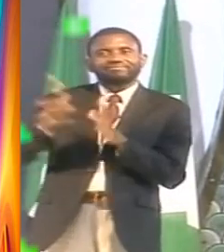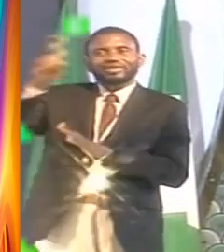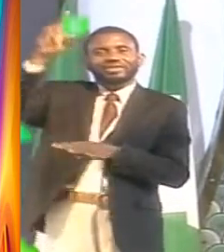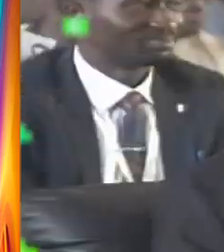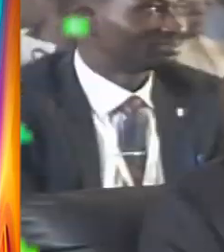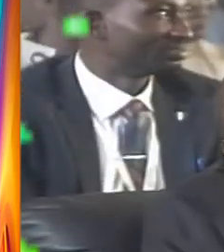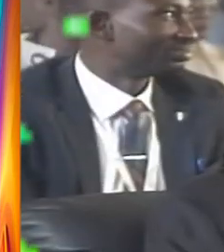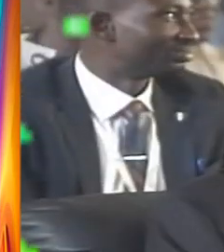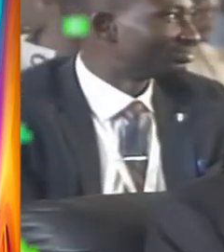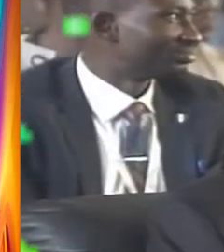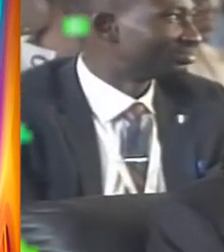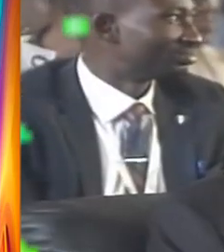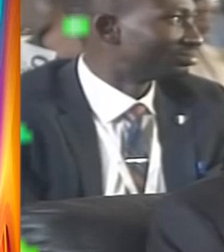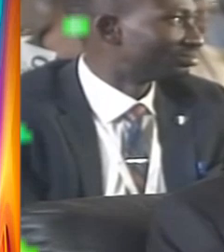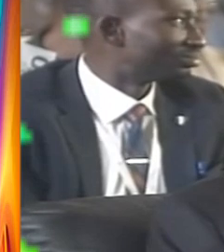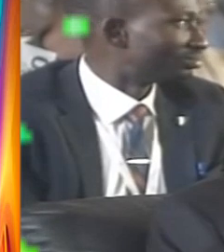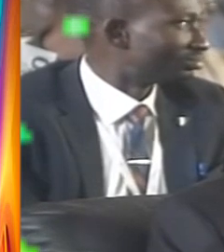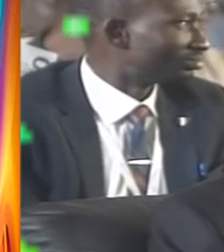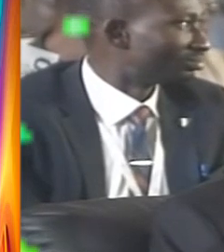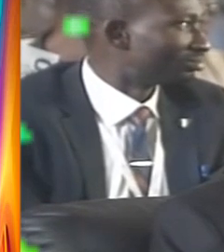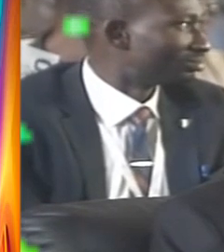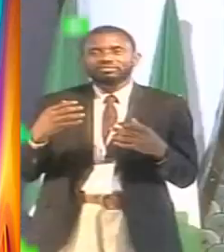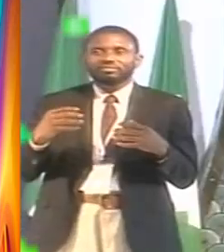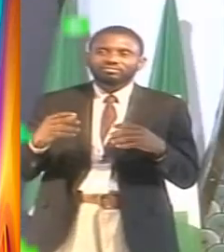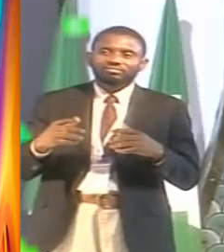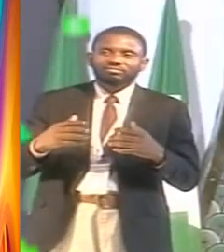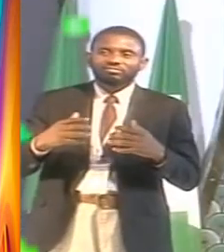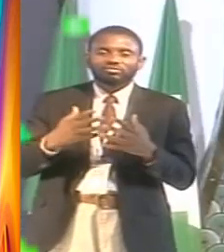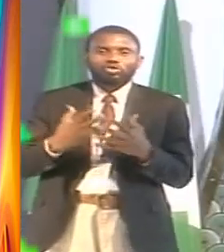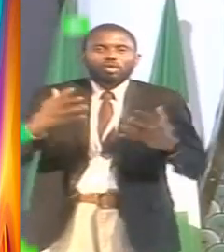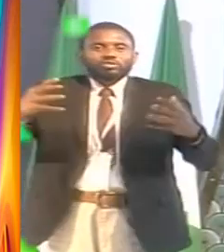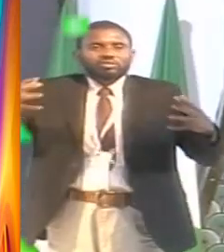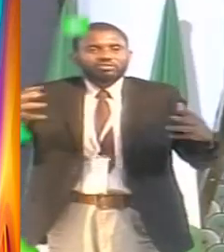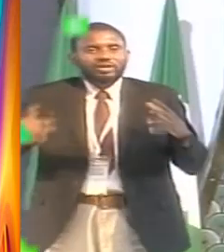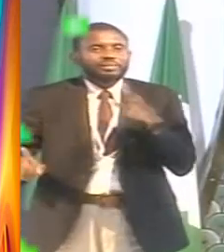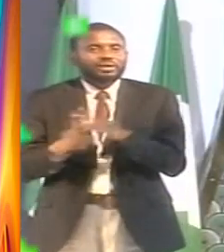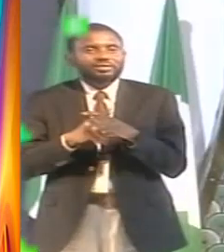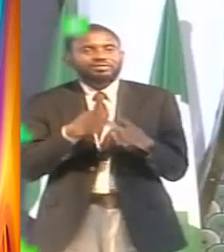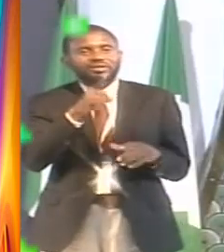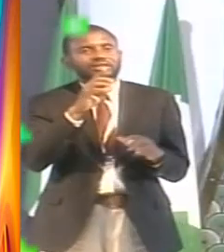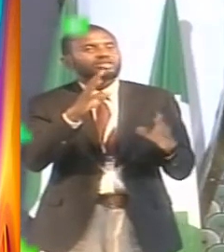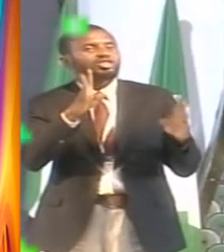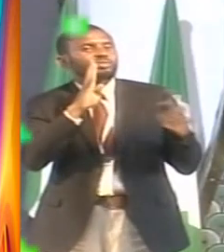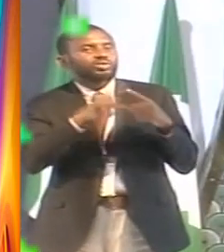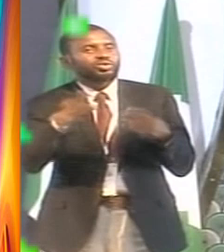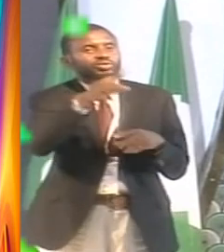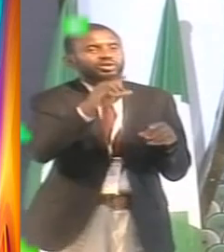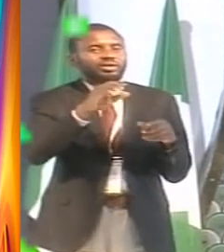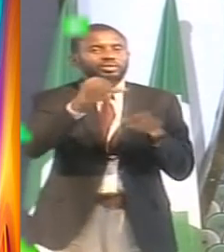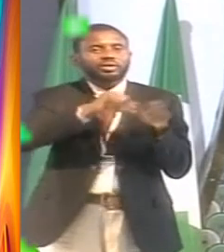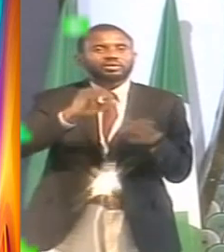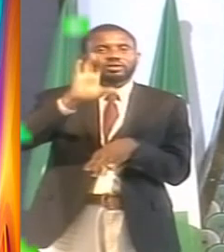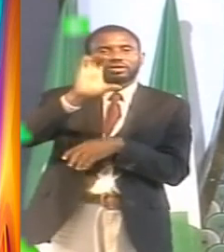regal appearance. And he's spoken to you about the caliphate and its wonderful values. I'm a citizen